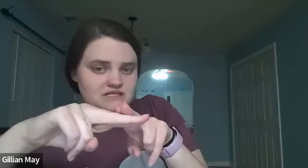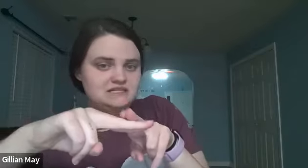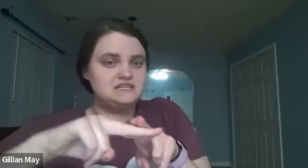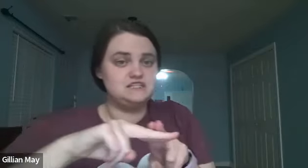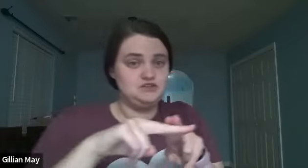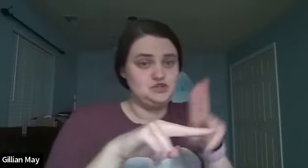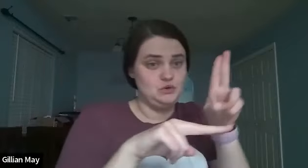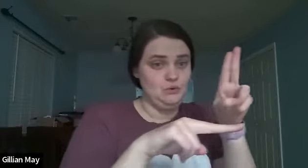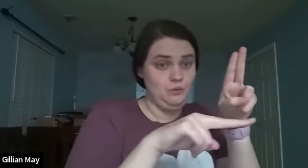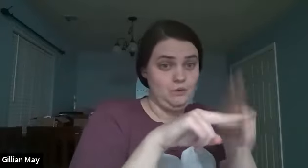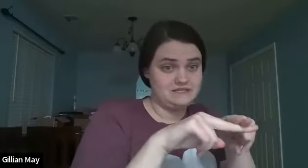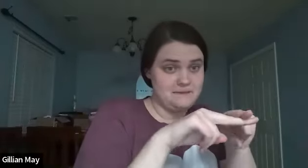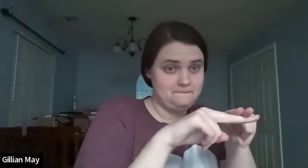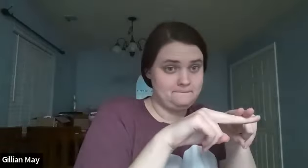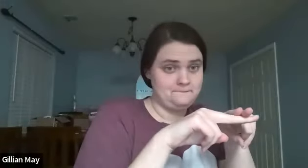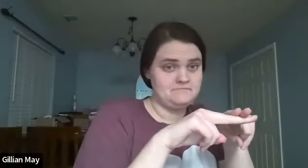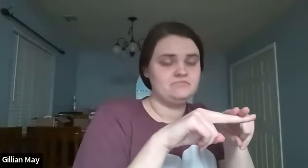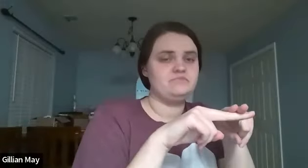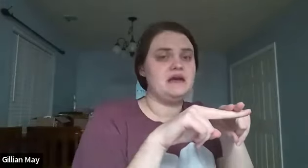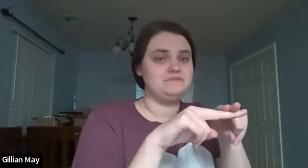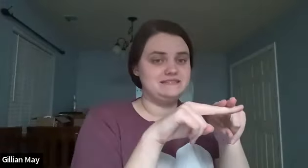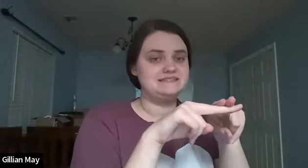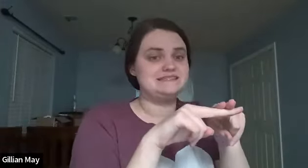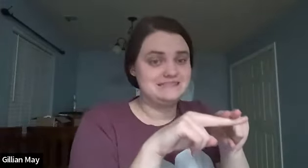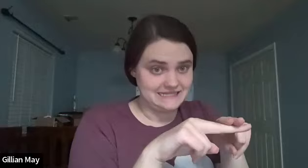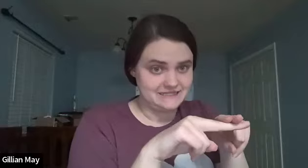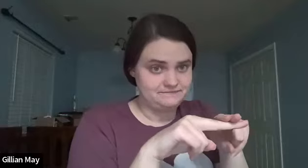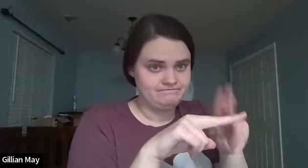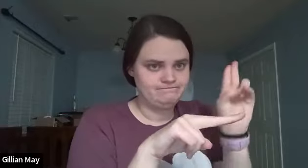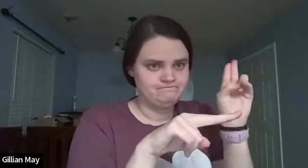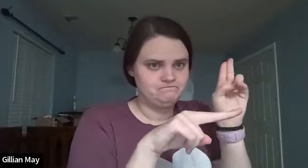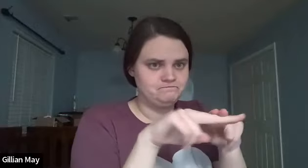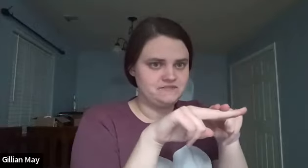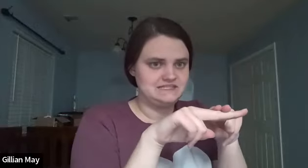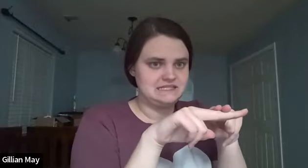Reason is because if you do 1 time, that means sit. Sit.